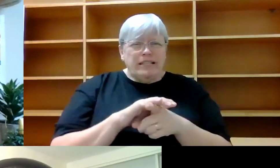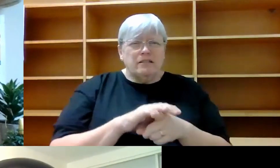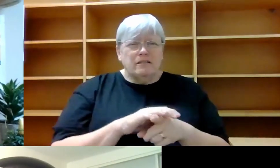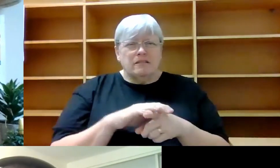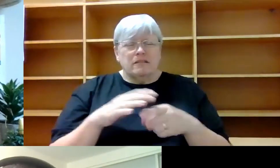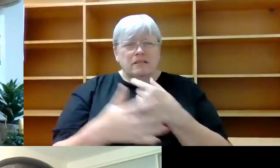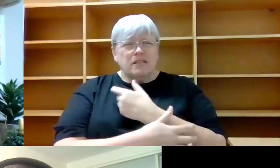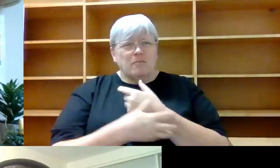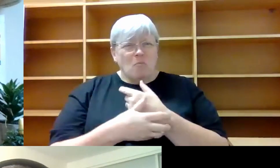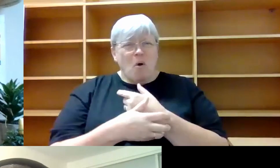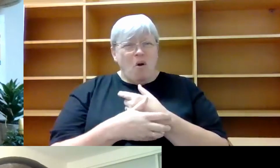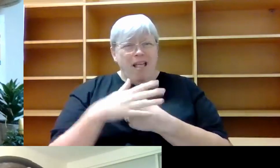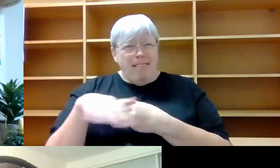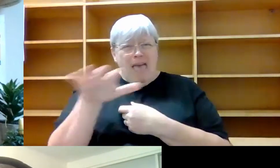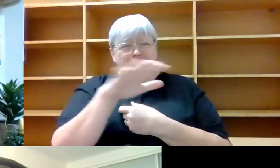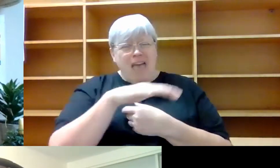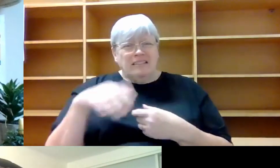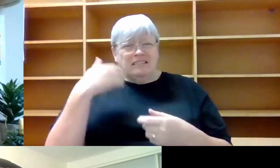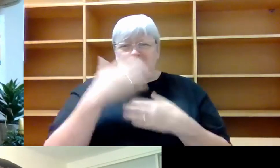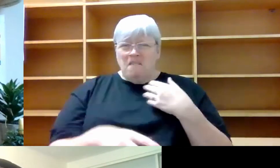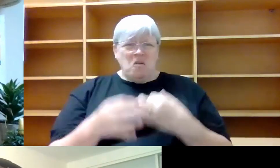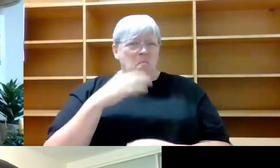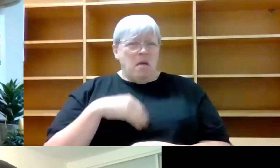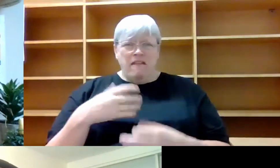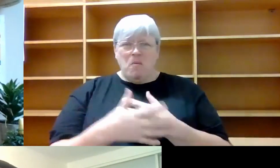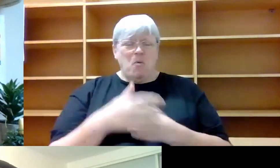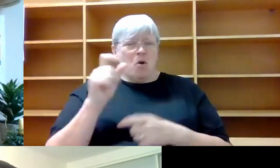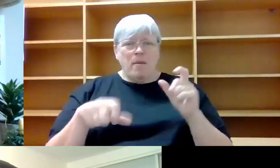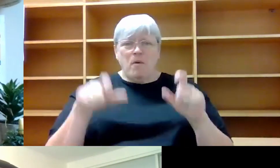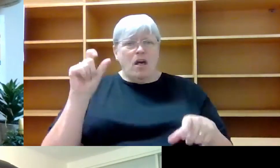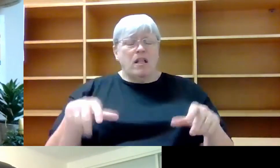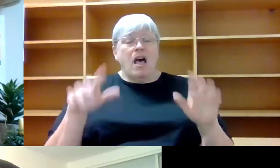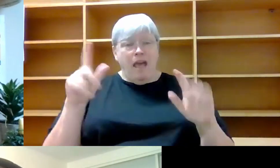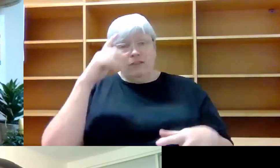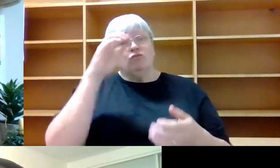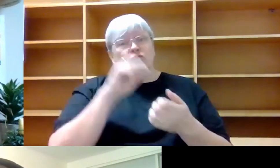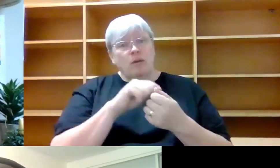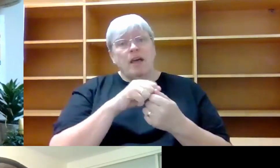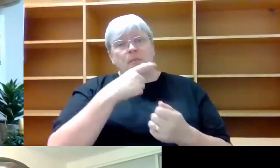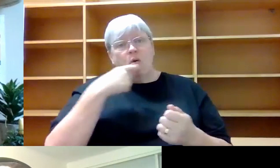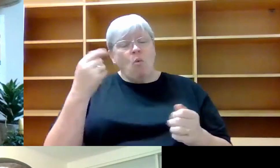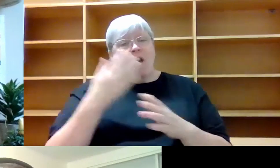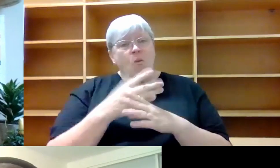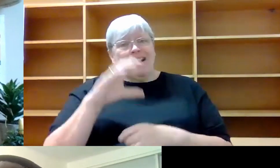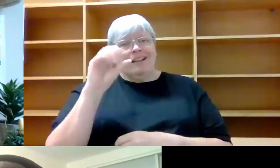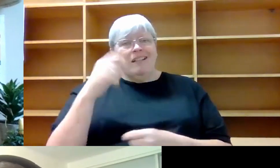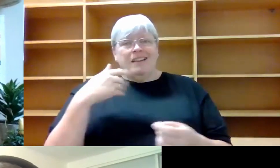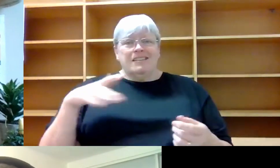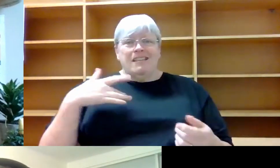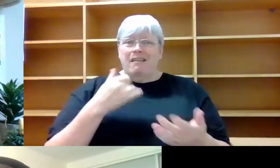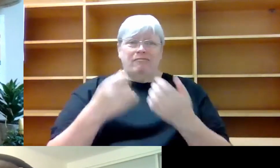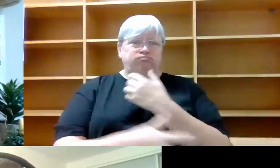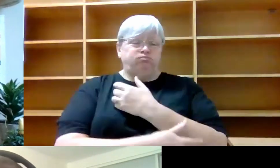poor people didn't benefit from it. I mean, you know, we have to remember that the white working class lived in poverty